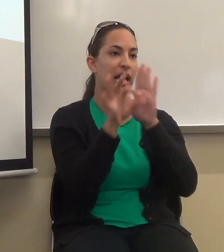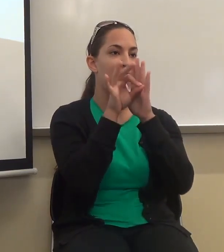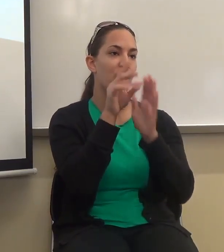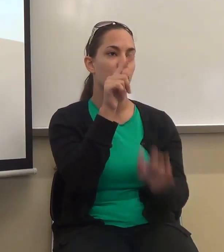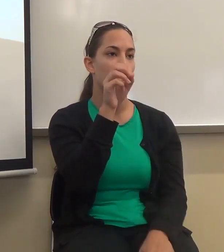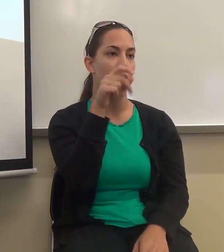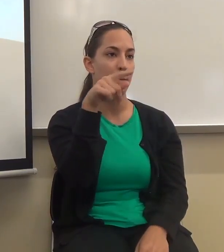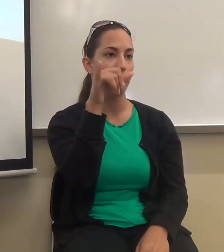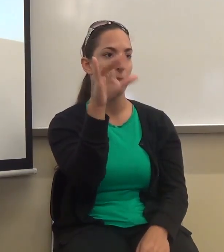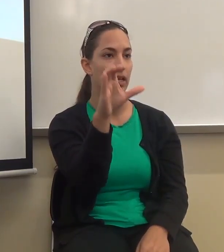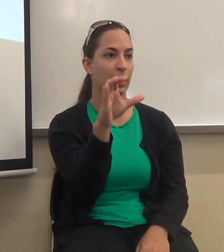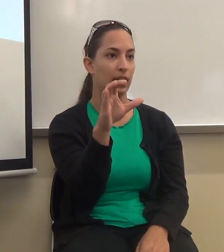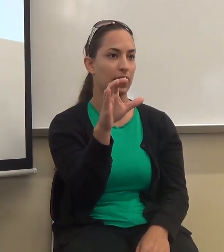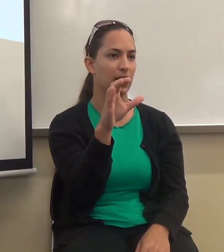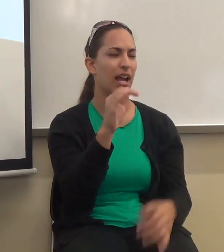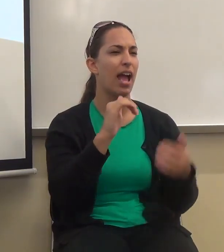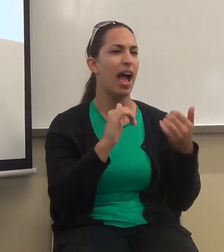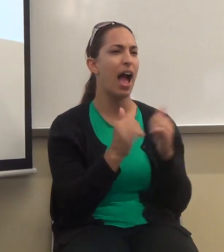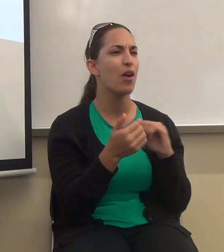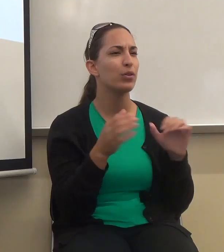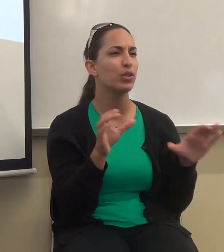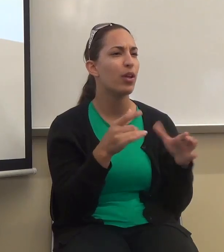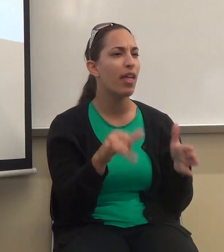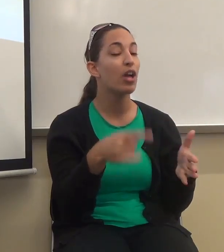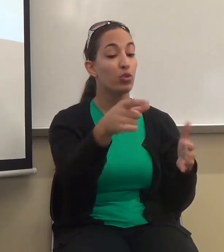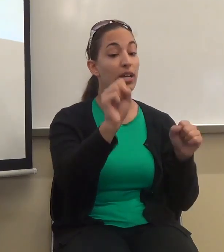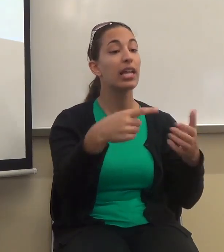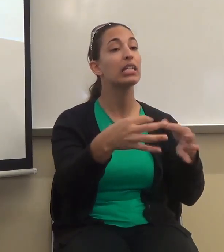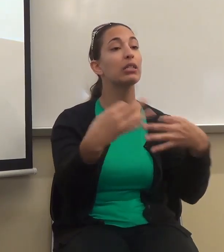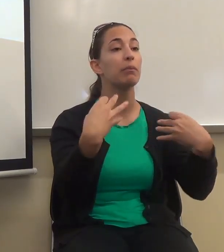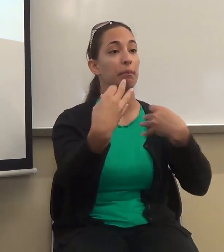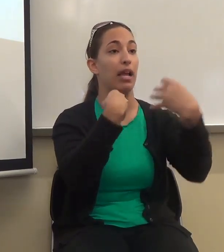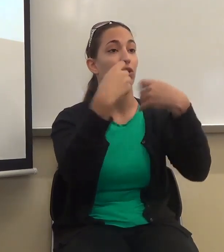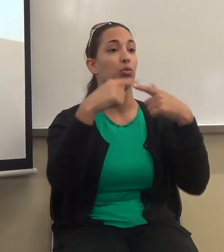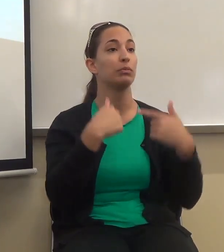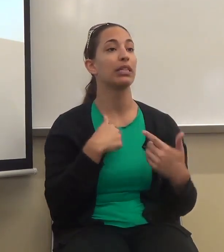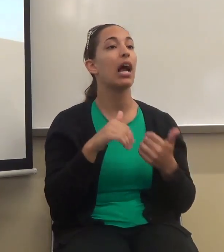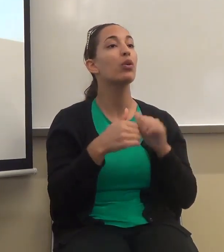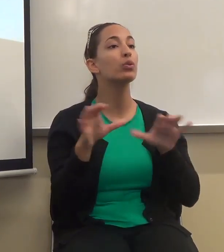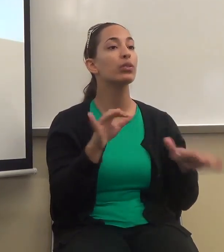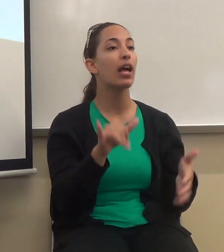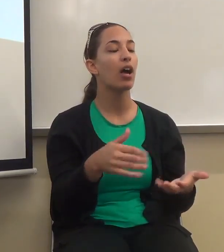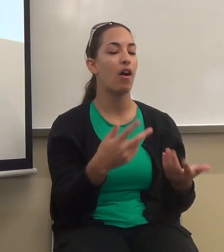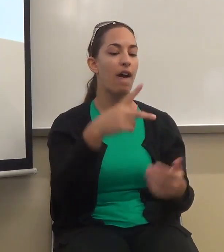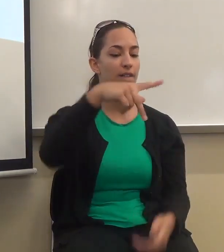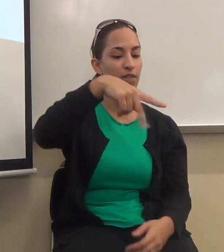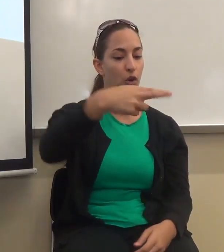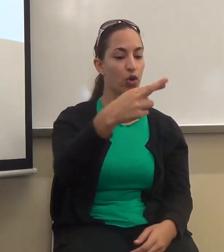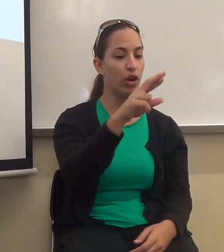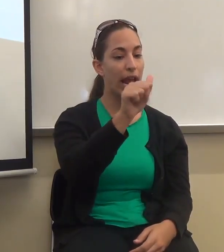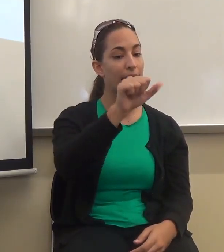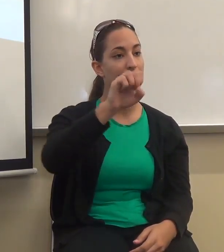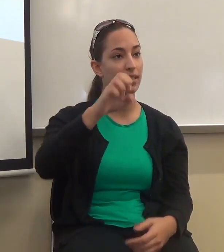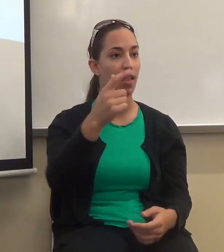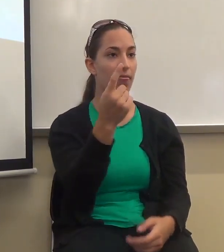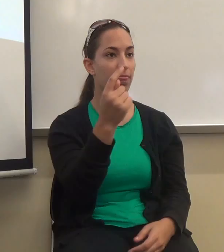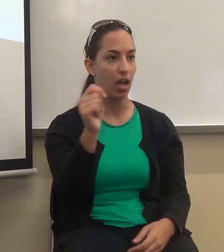you explain to me how to do that? Phrase the topic. Can you explain to me how to phrase the